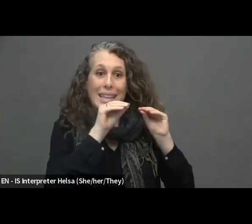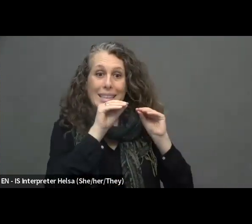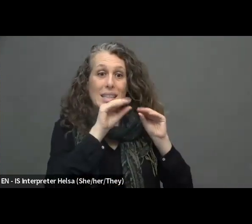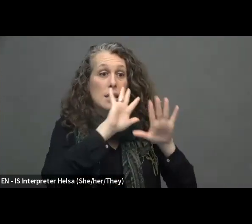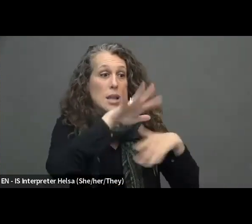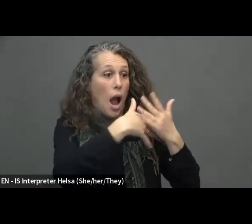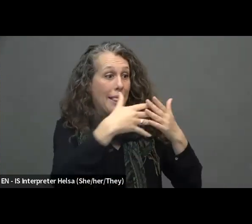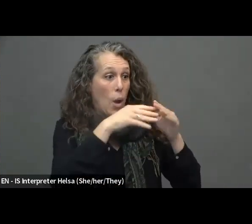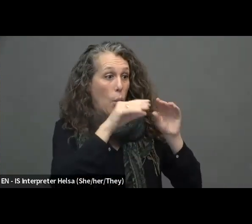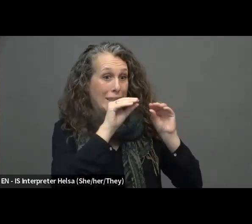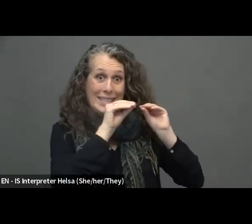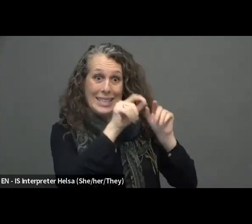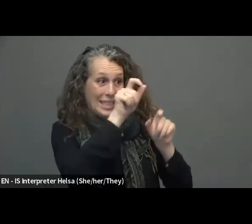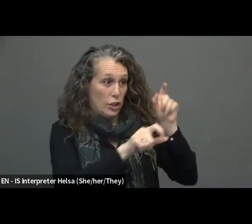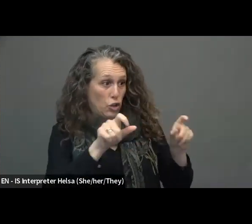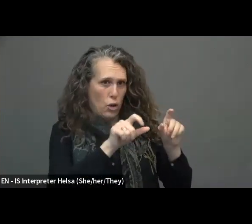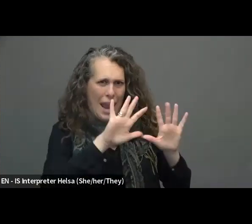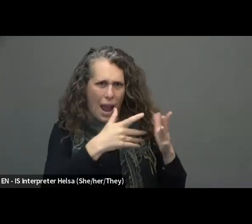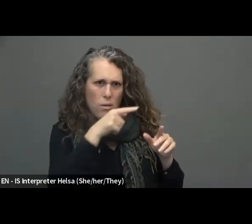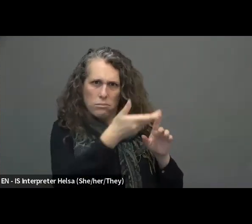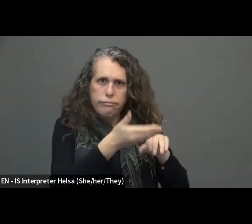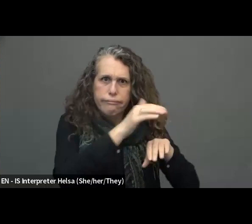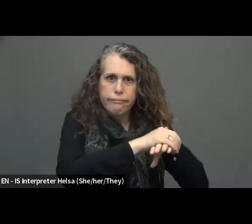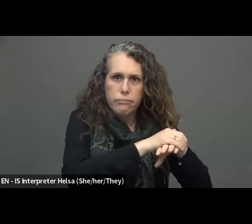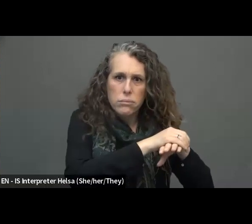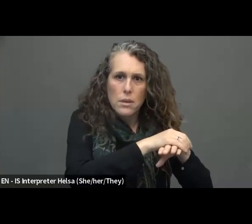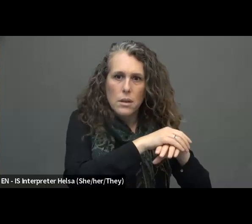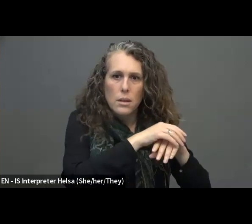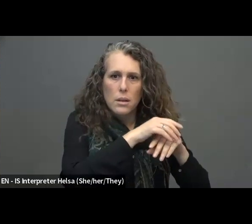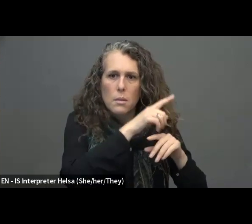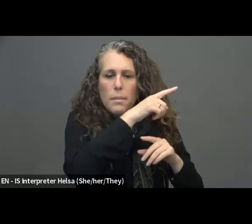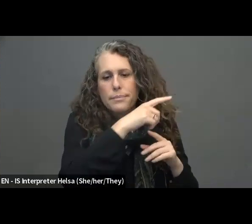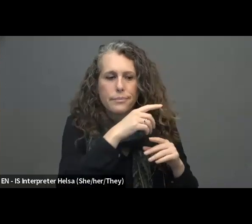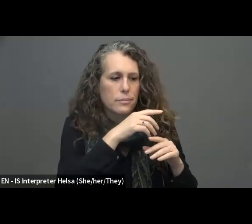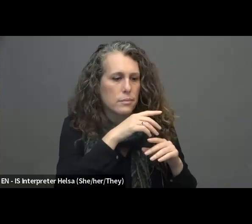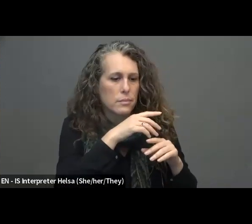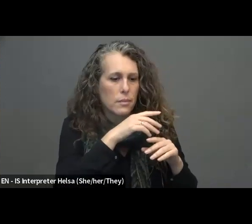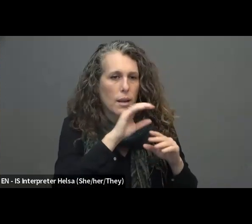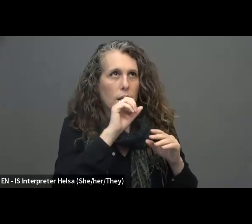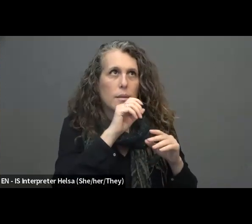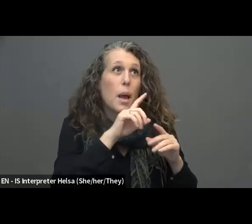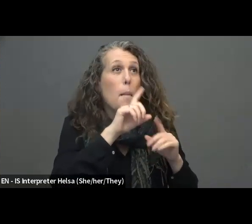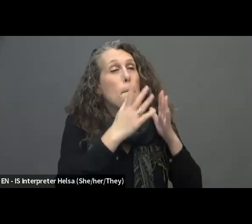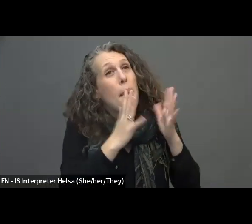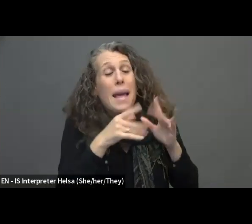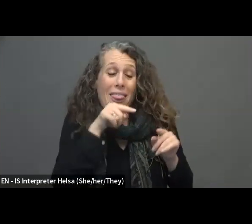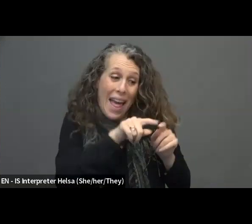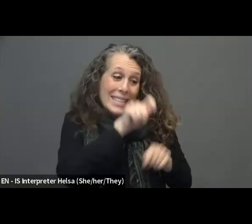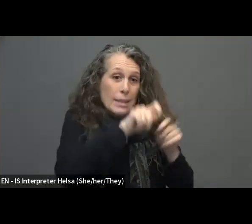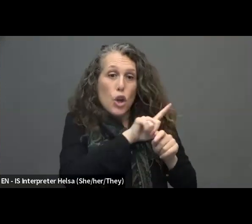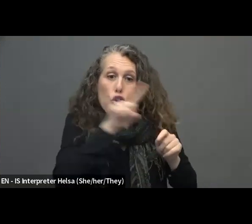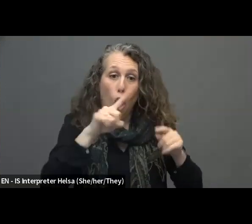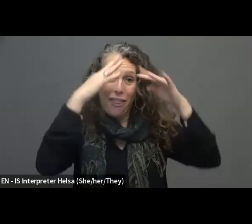you can develop them through the input of domain experts, and they may be less theoretically based then, but they're